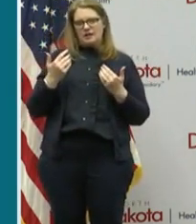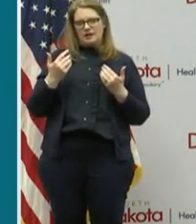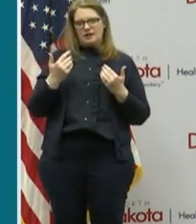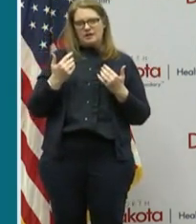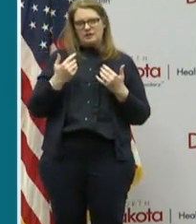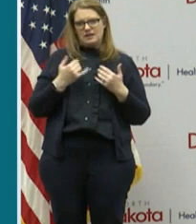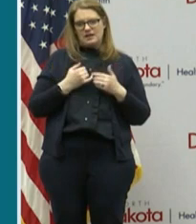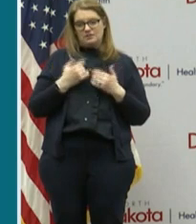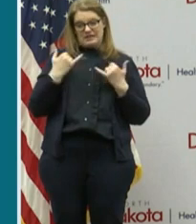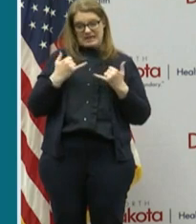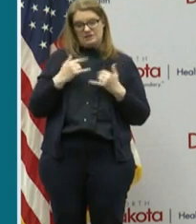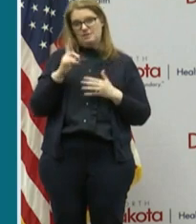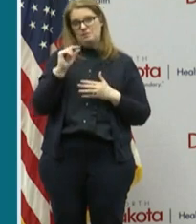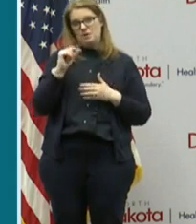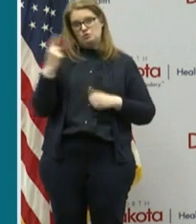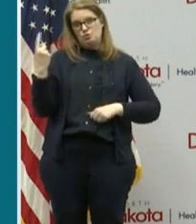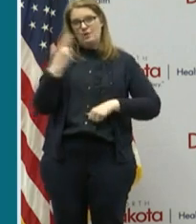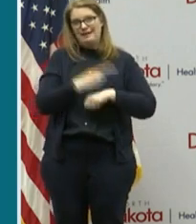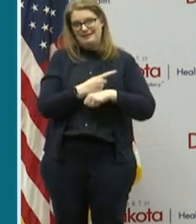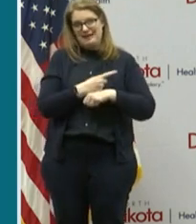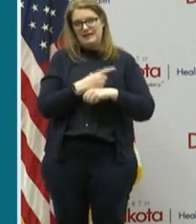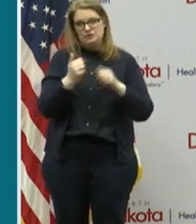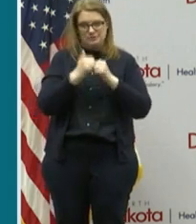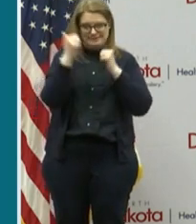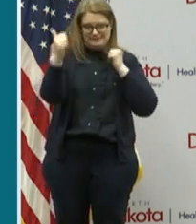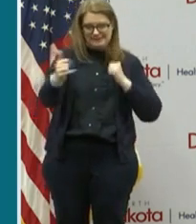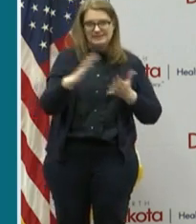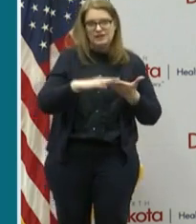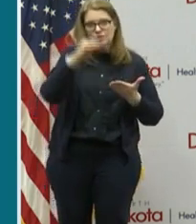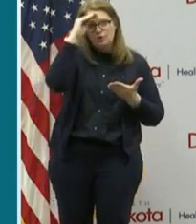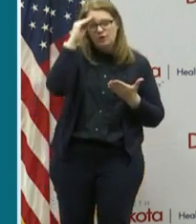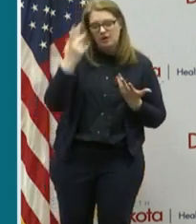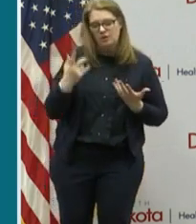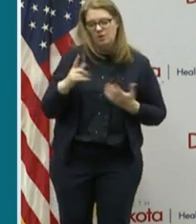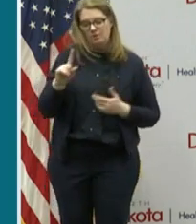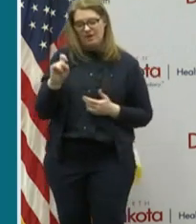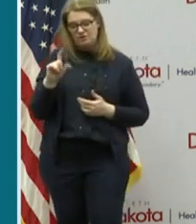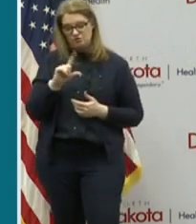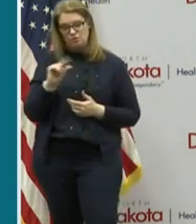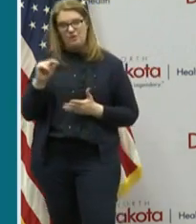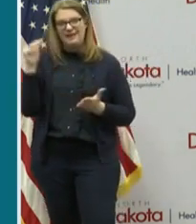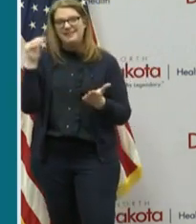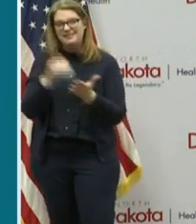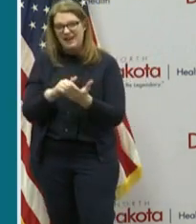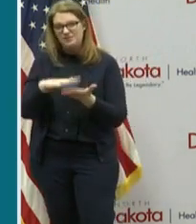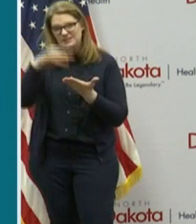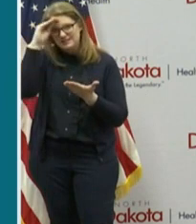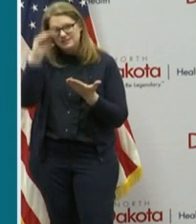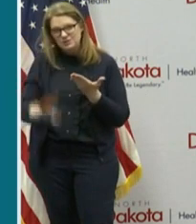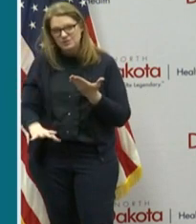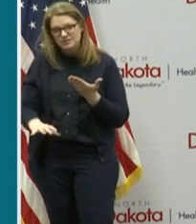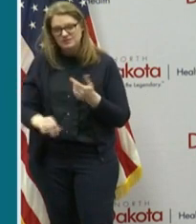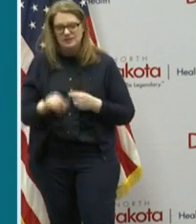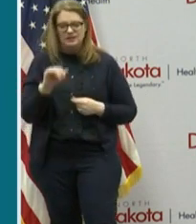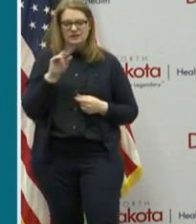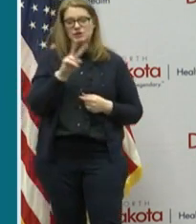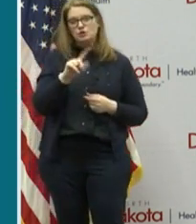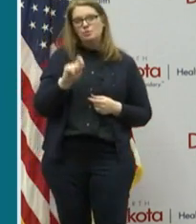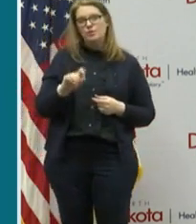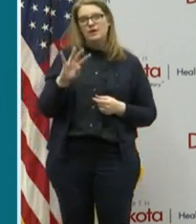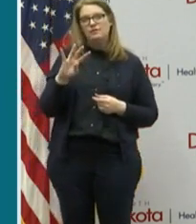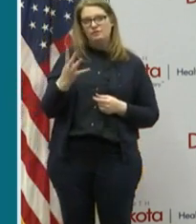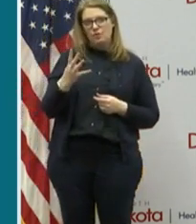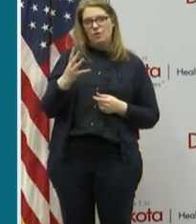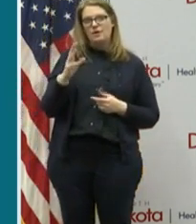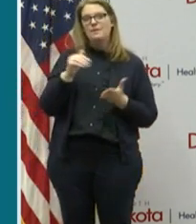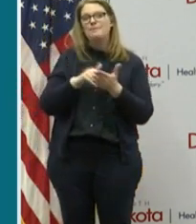into distance learning with 120,000 students in North Dakota, think of that. That's 2.4 million student days of